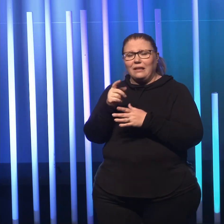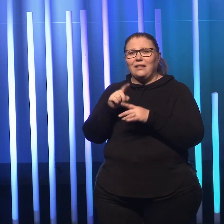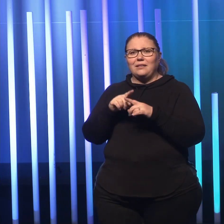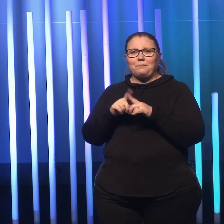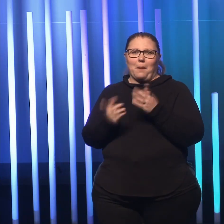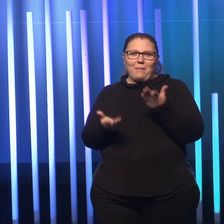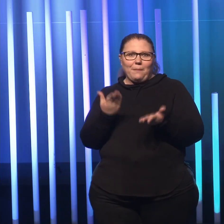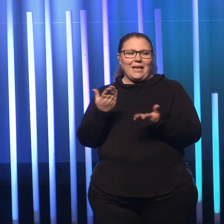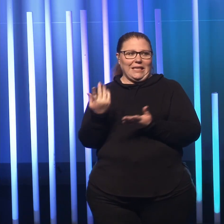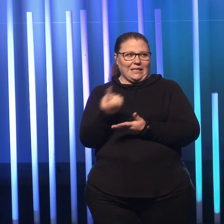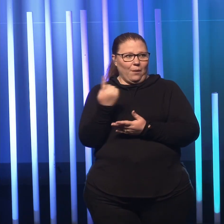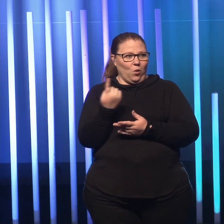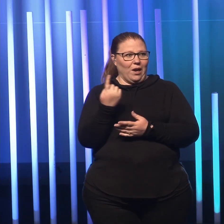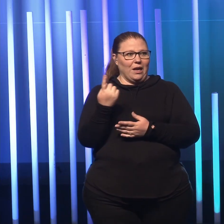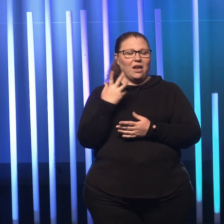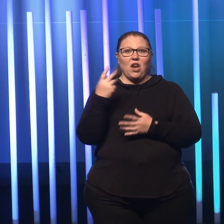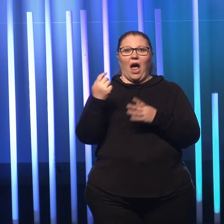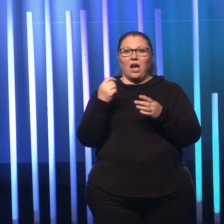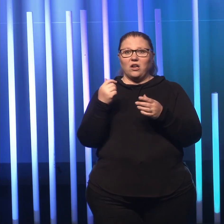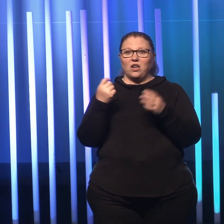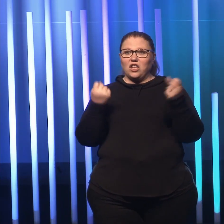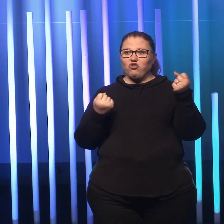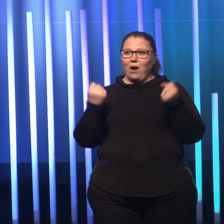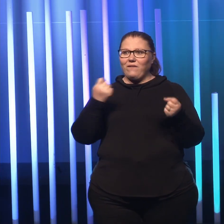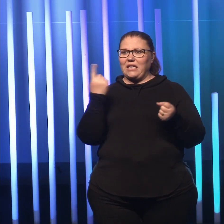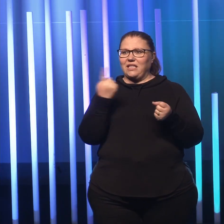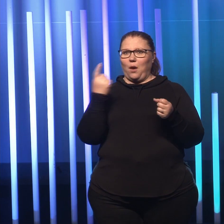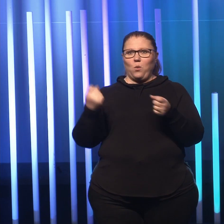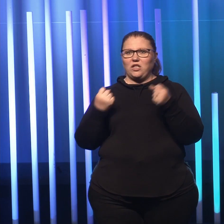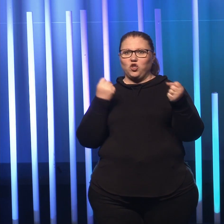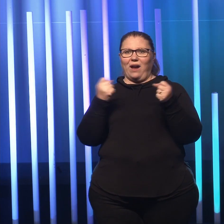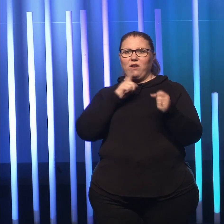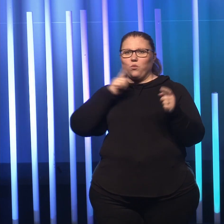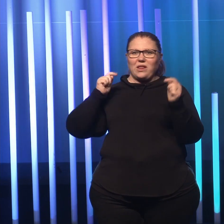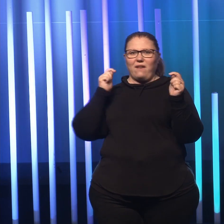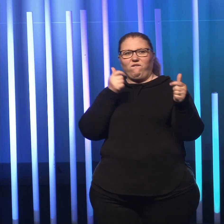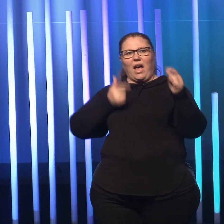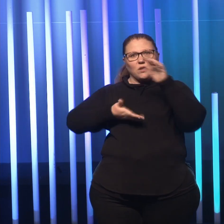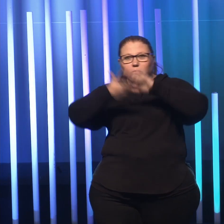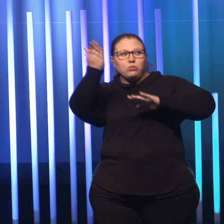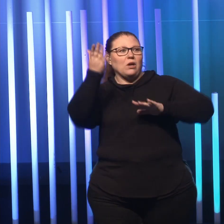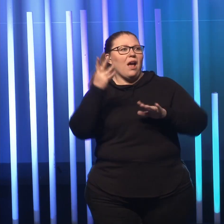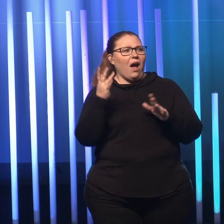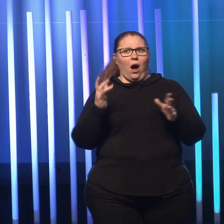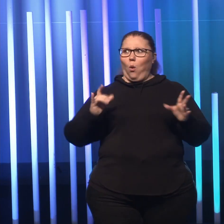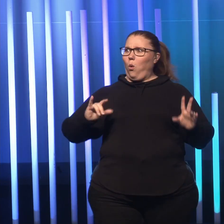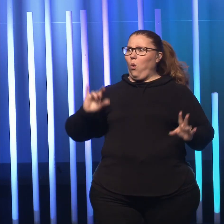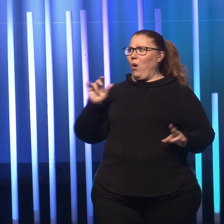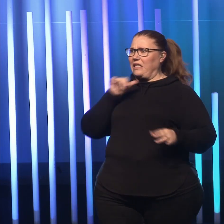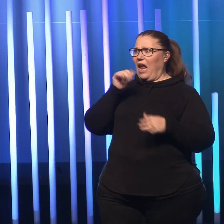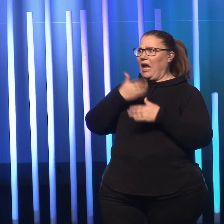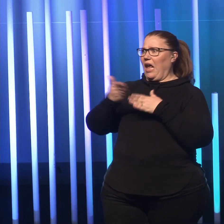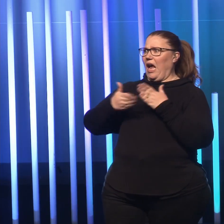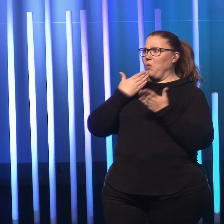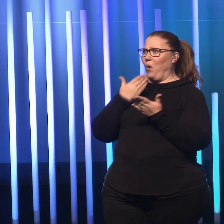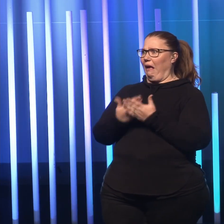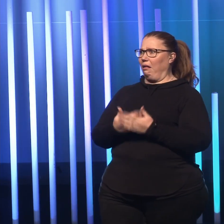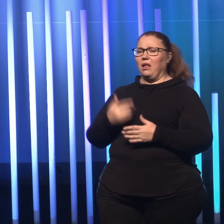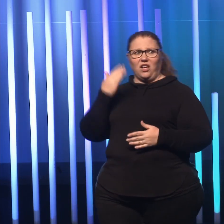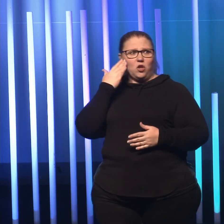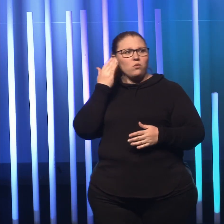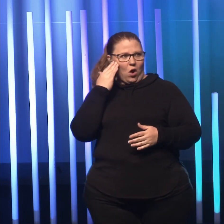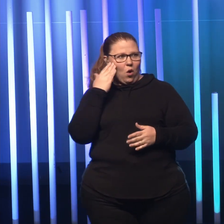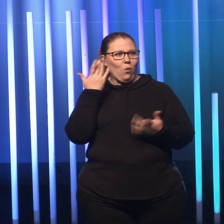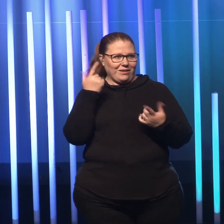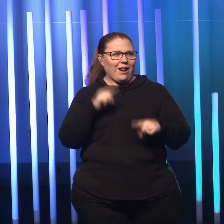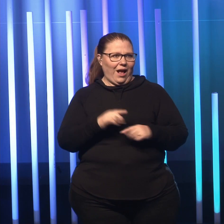Maybe somebody you're out driving and somebody's driving super aggressively and they just fly by you and you're like, that's not going to end well. You just kind of know it's